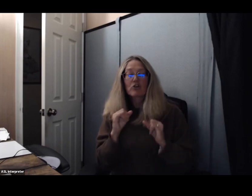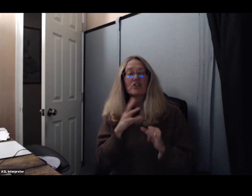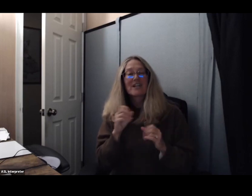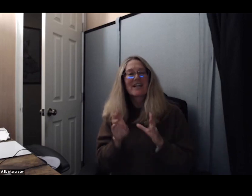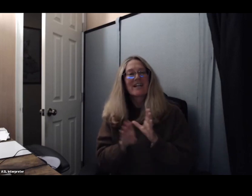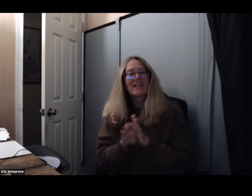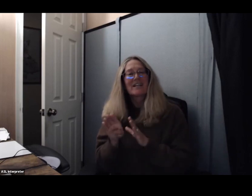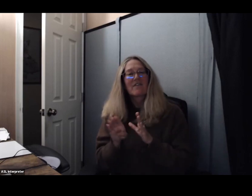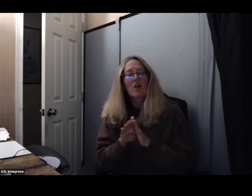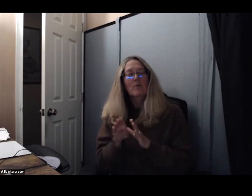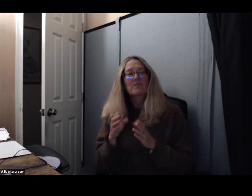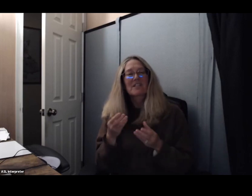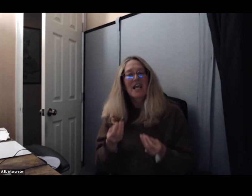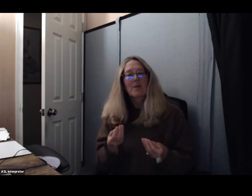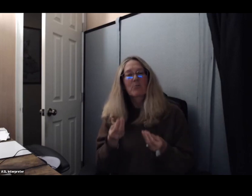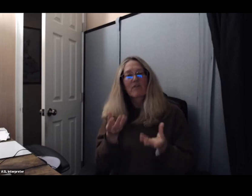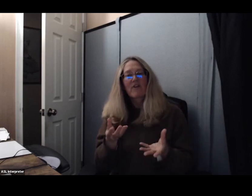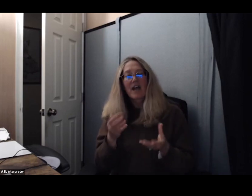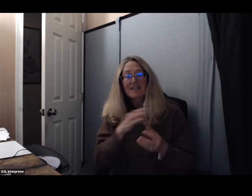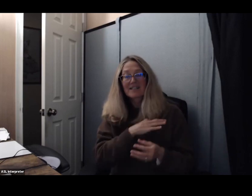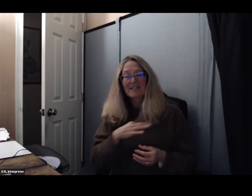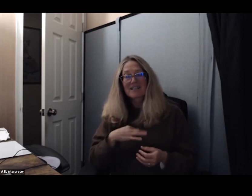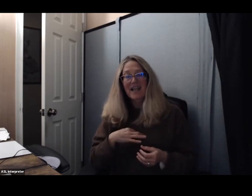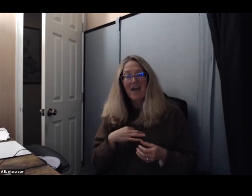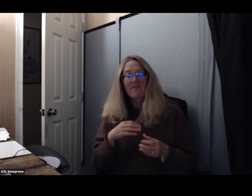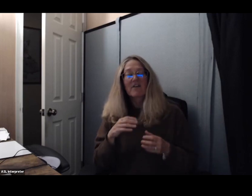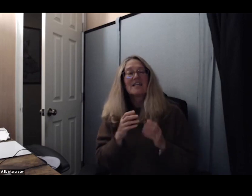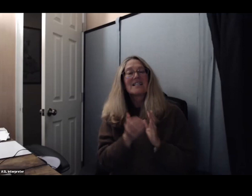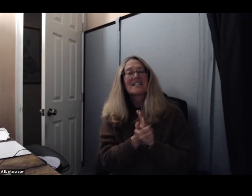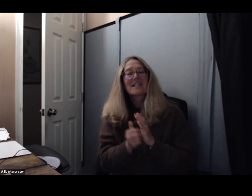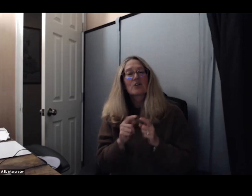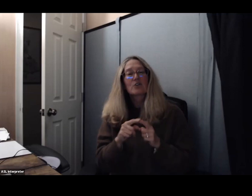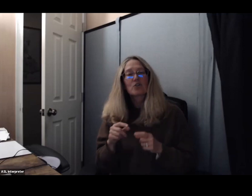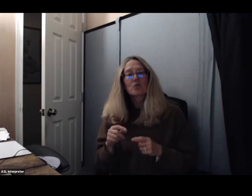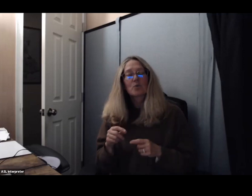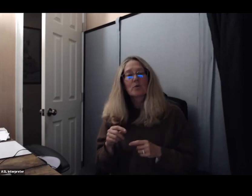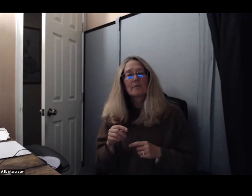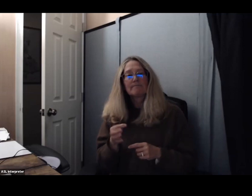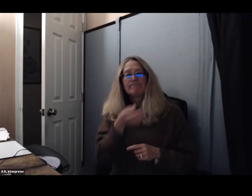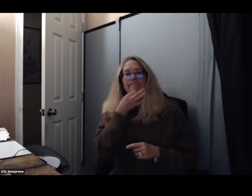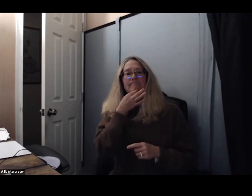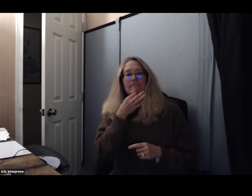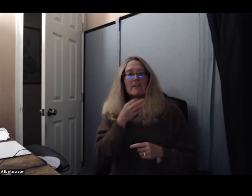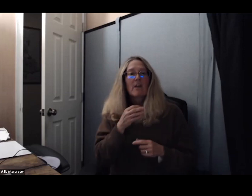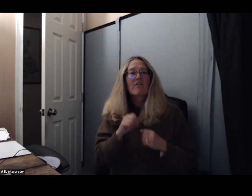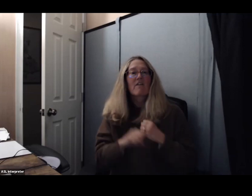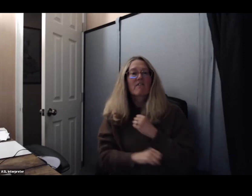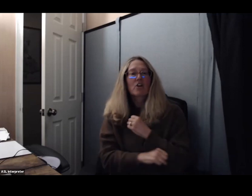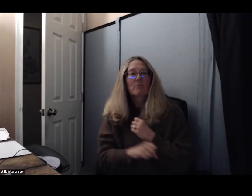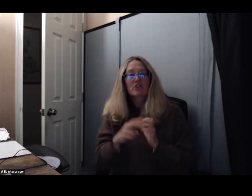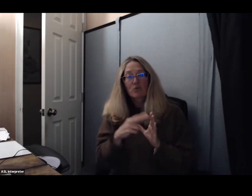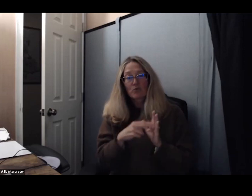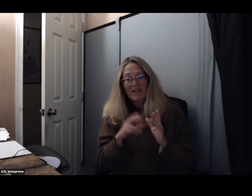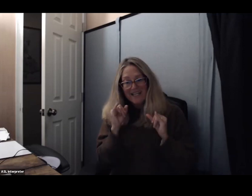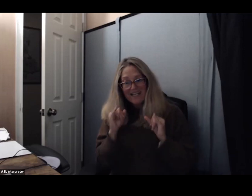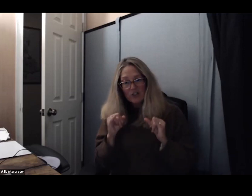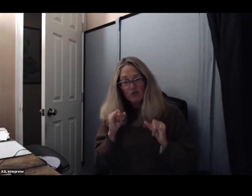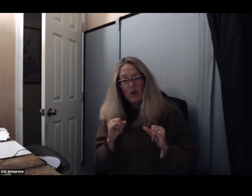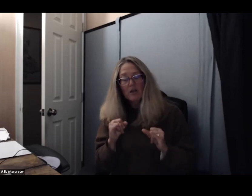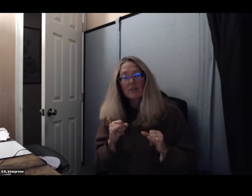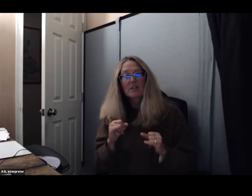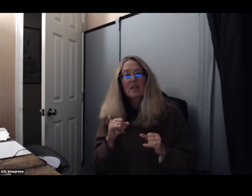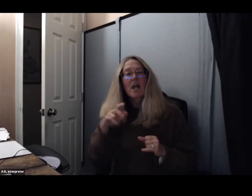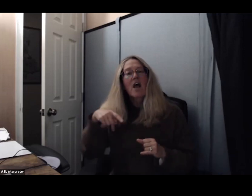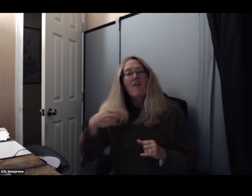again, develops, it provides the staff with the skills to master the fundamentals of reading instruction, which includes